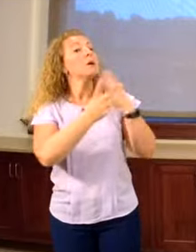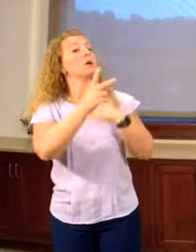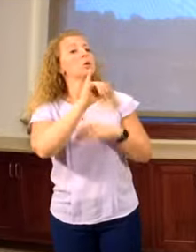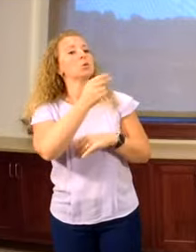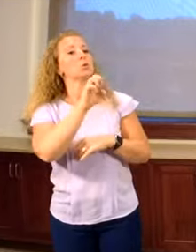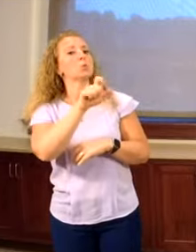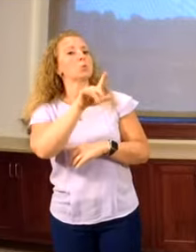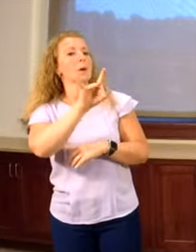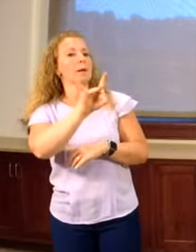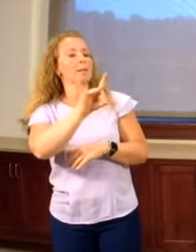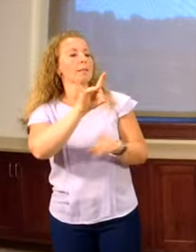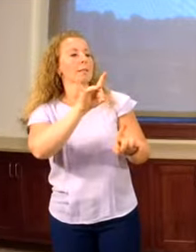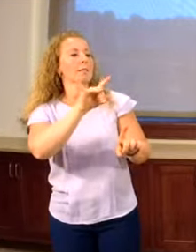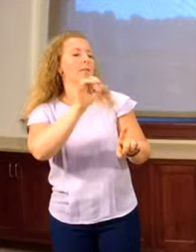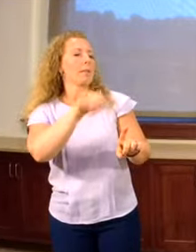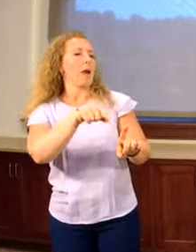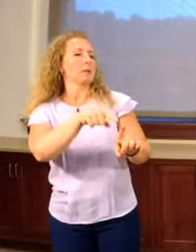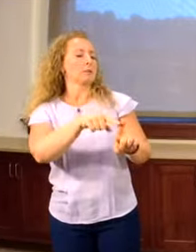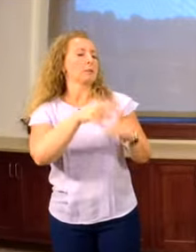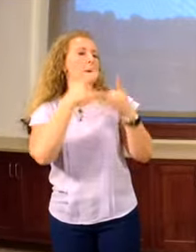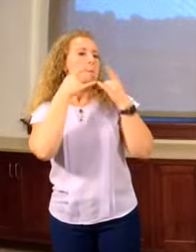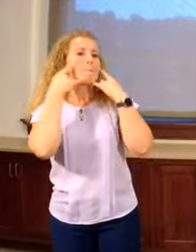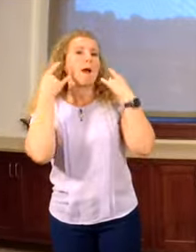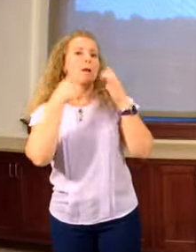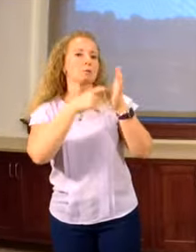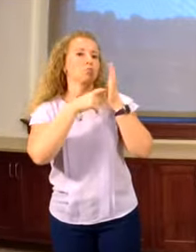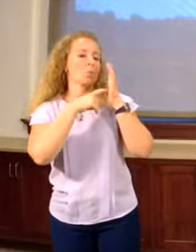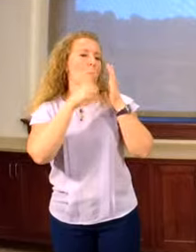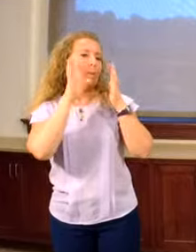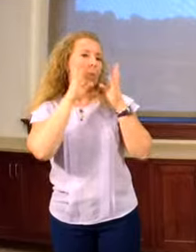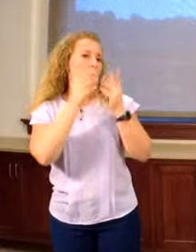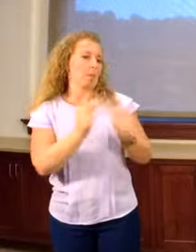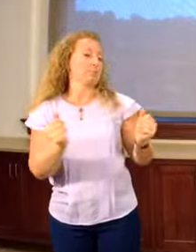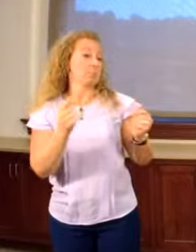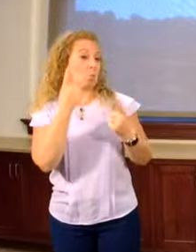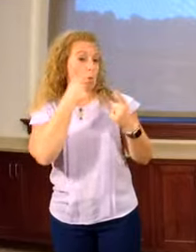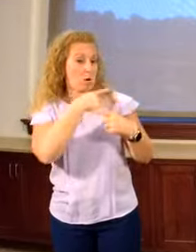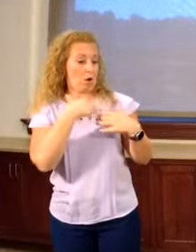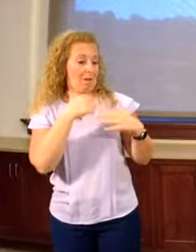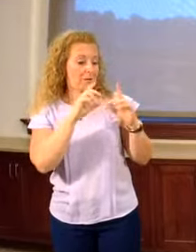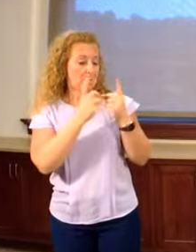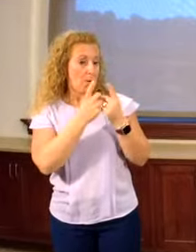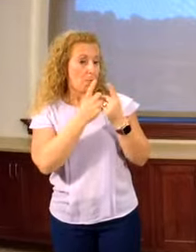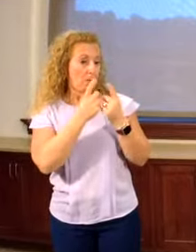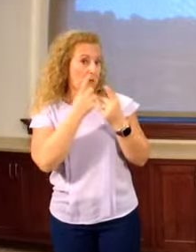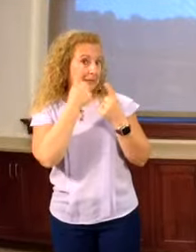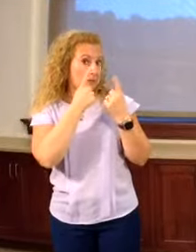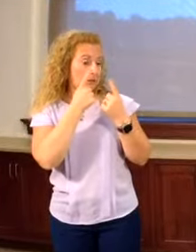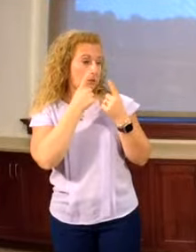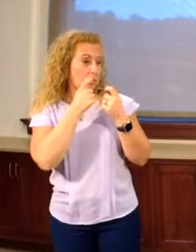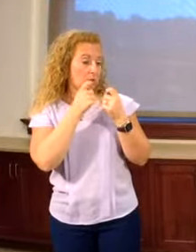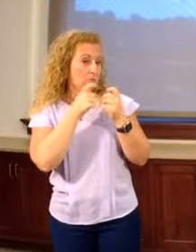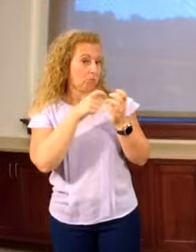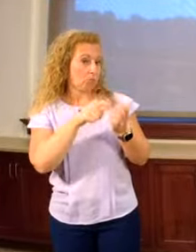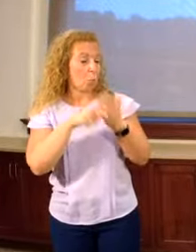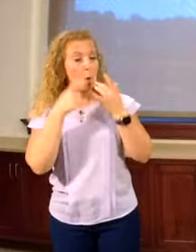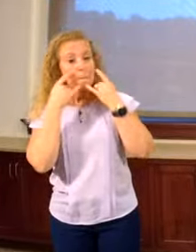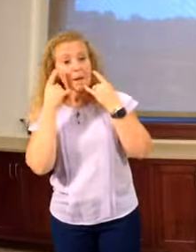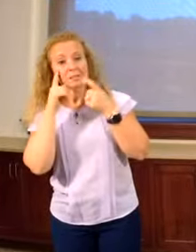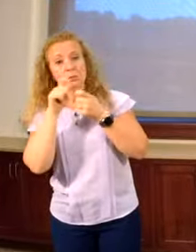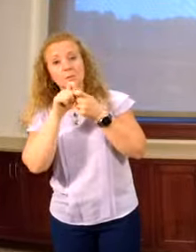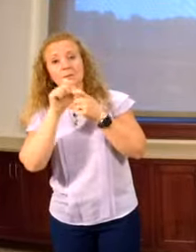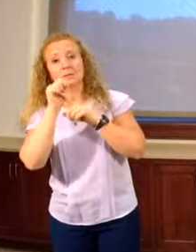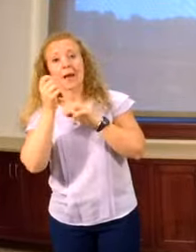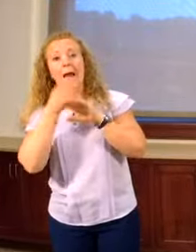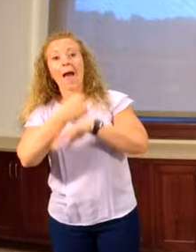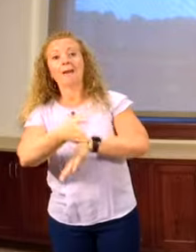which is the latest date that Pennsylvania's mask mandate will lift? Is the health department considering any guidance for masking in certain situations even after